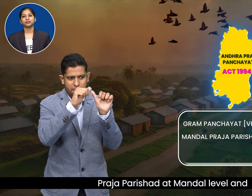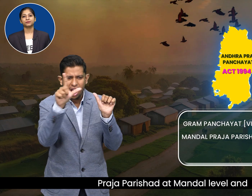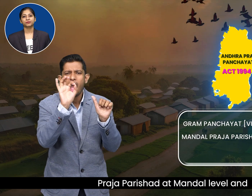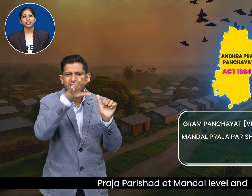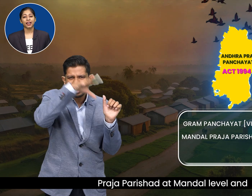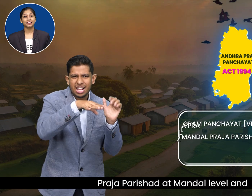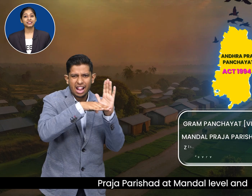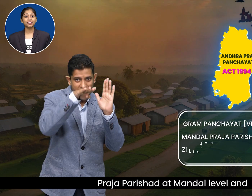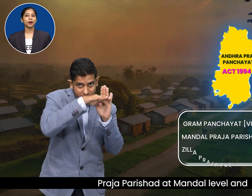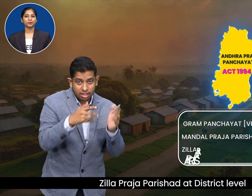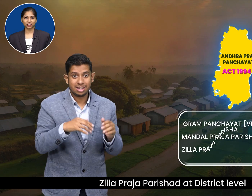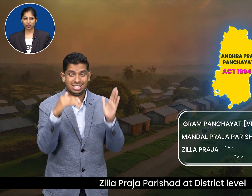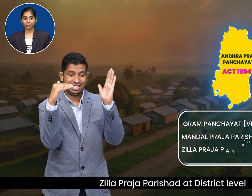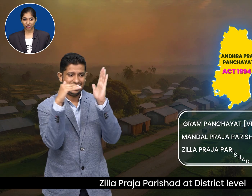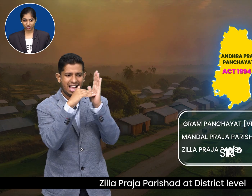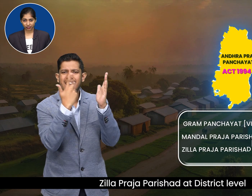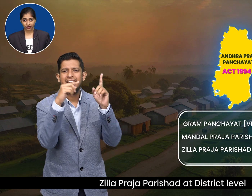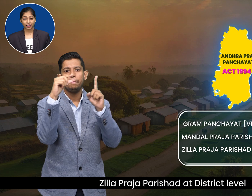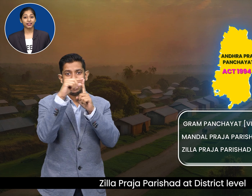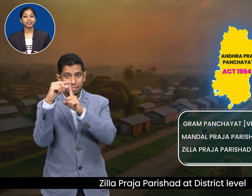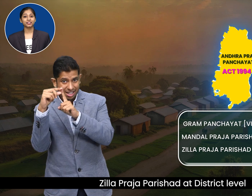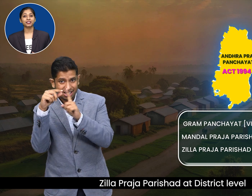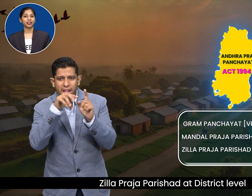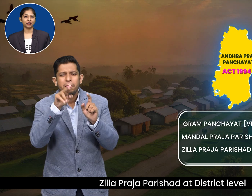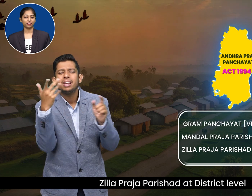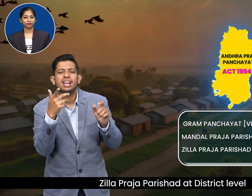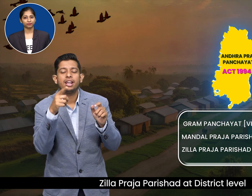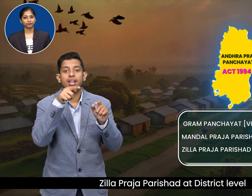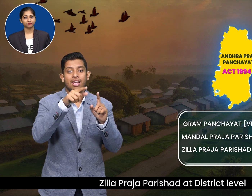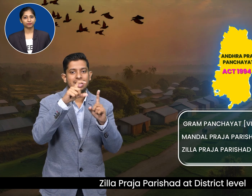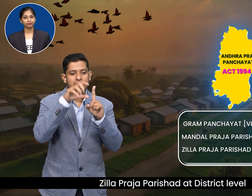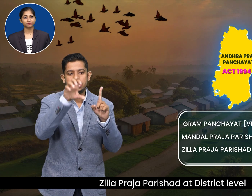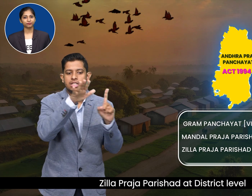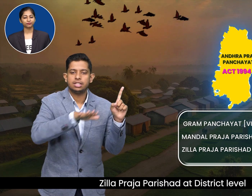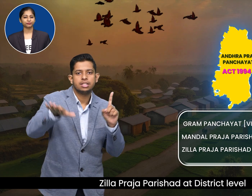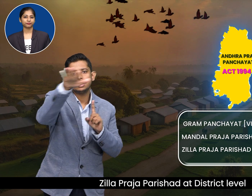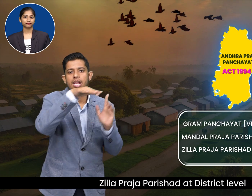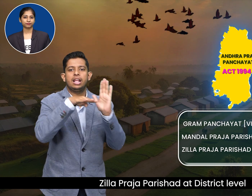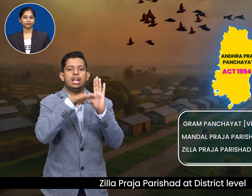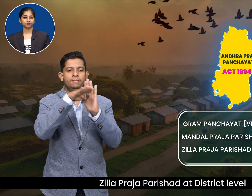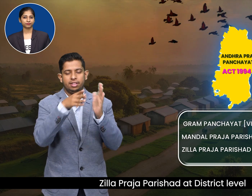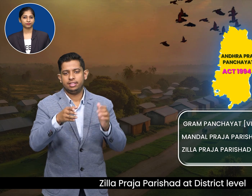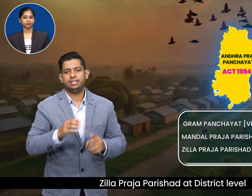level, and Zilla Praja Parishad at district level.